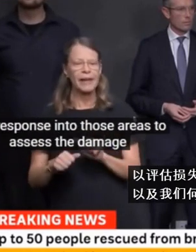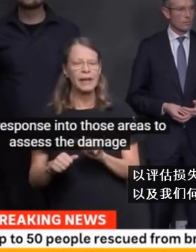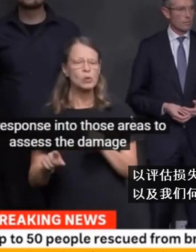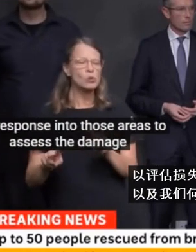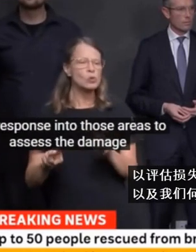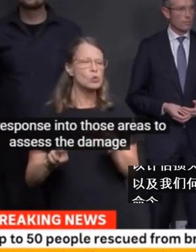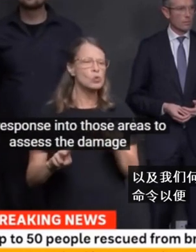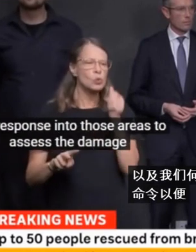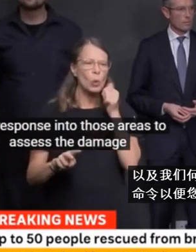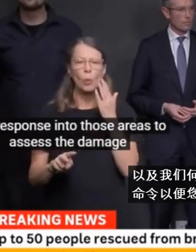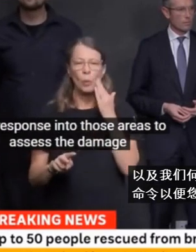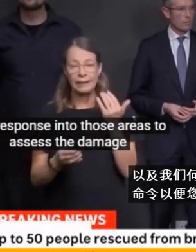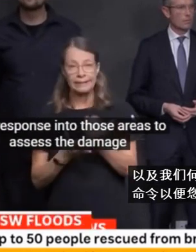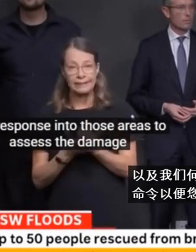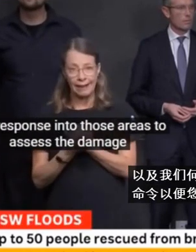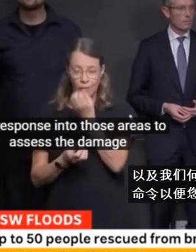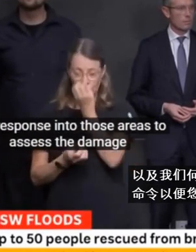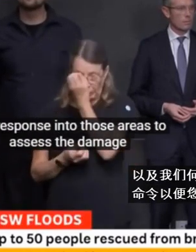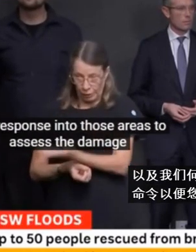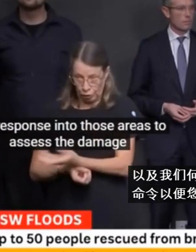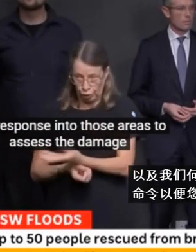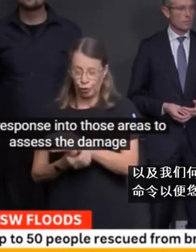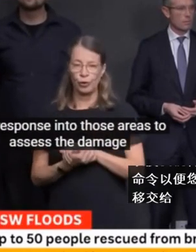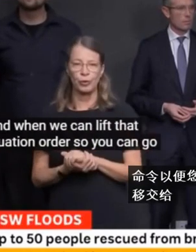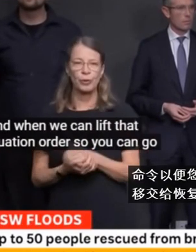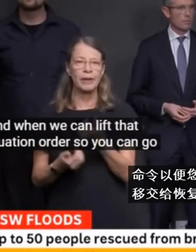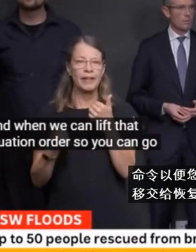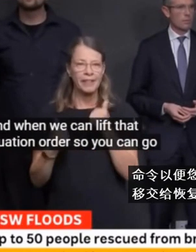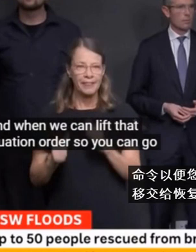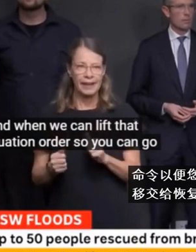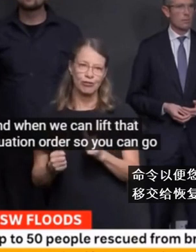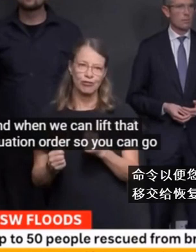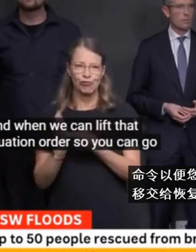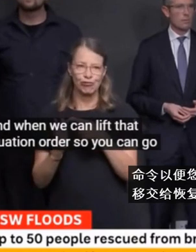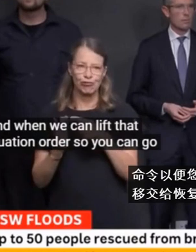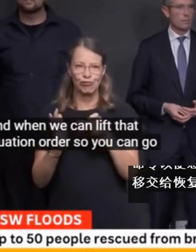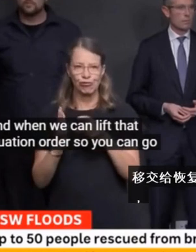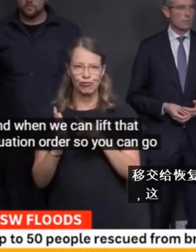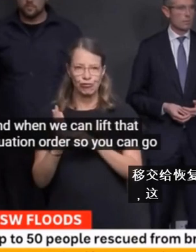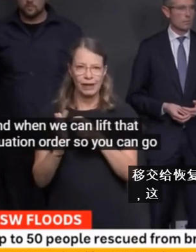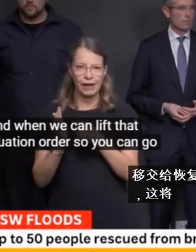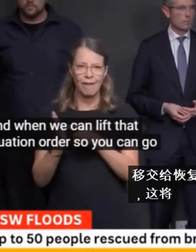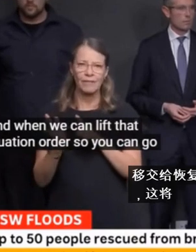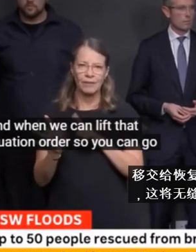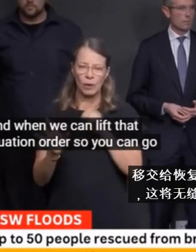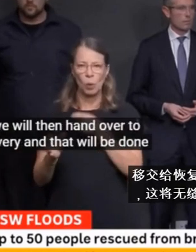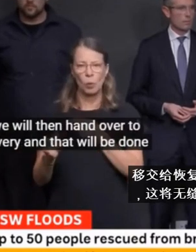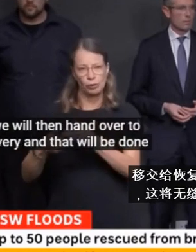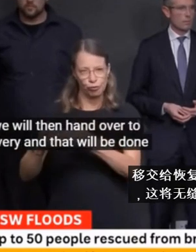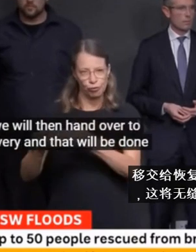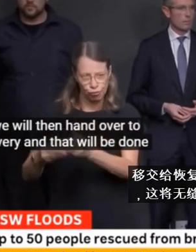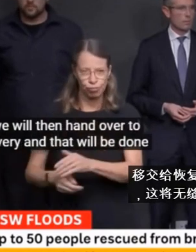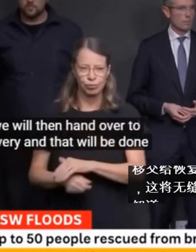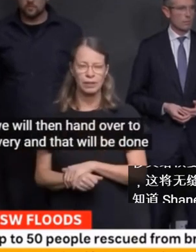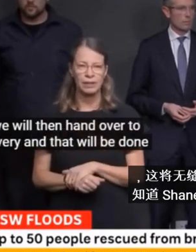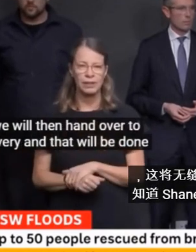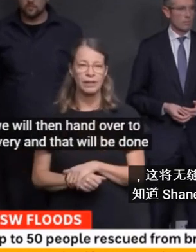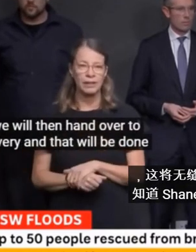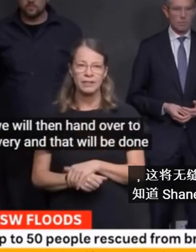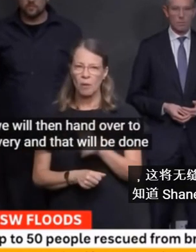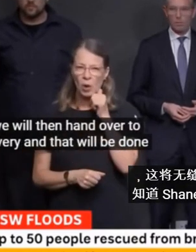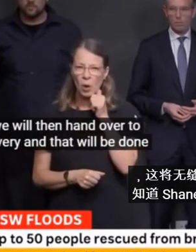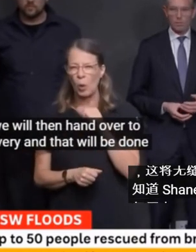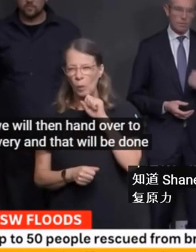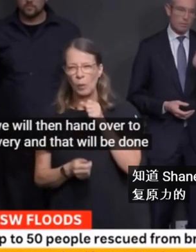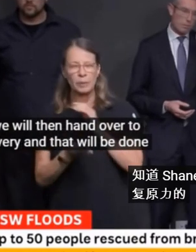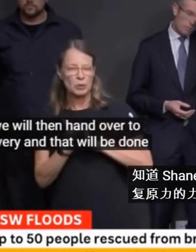lift that evacuation order so you can go in. We will then hand over to recovery, and that will be done seamlessly, and I know Shane